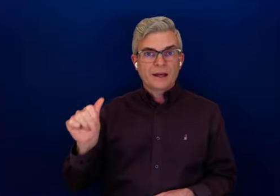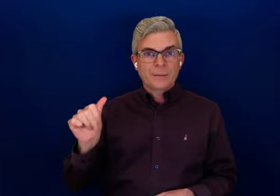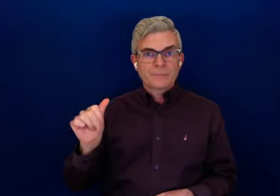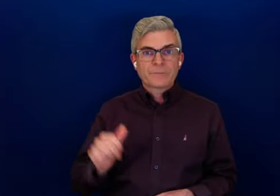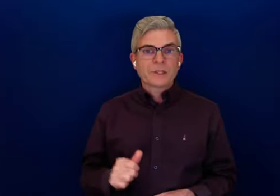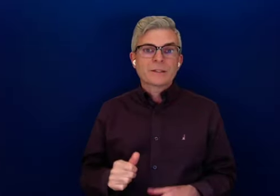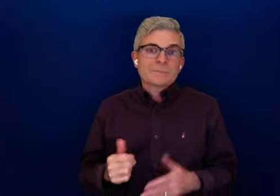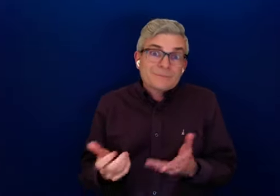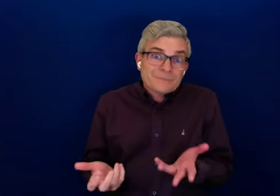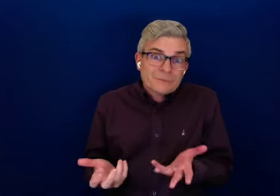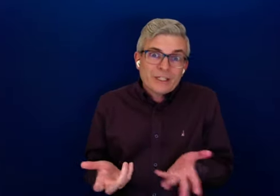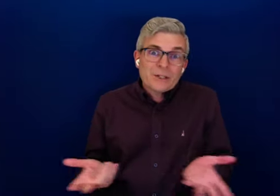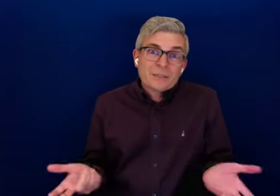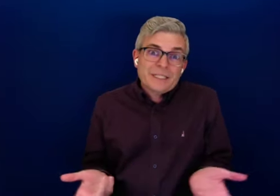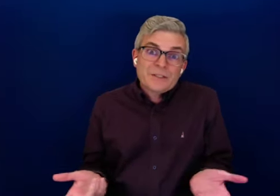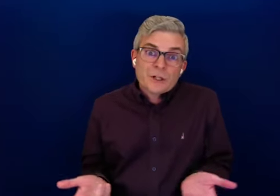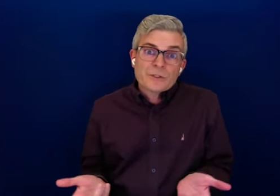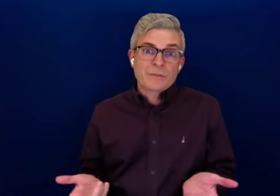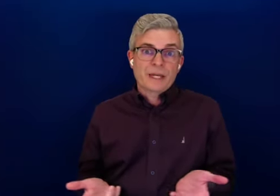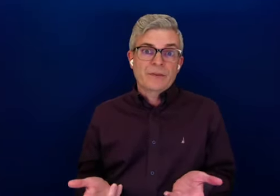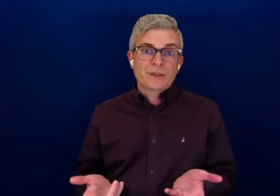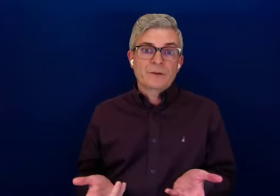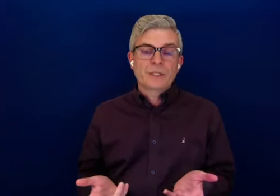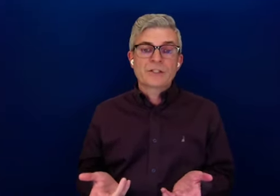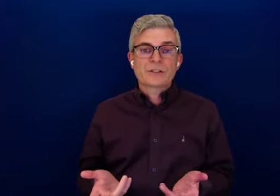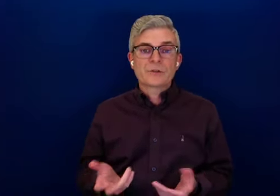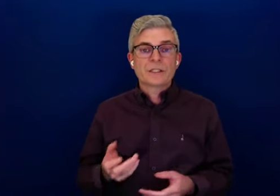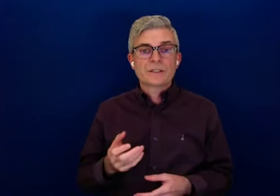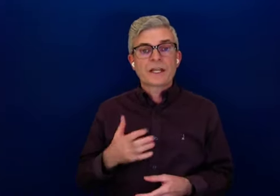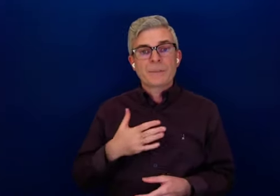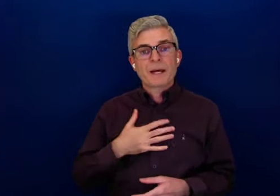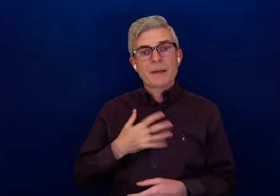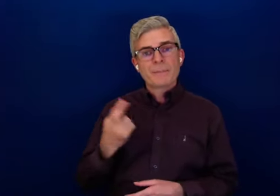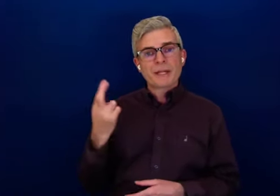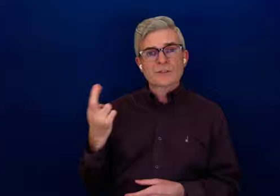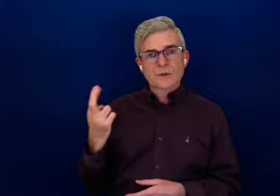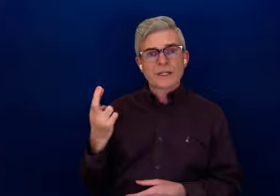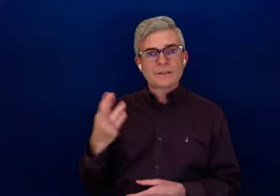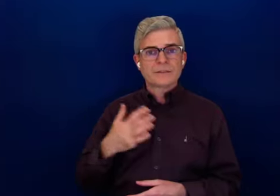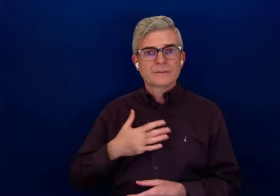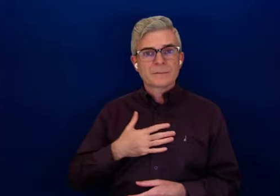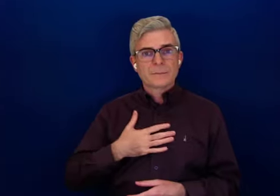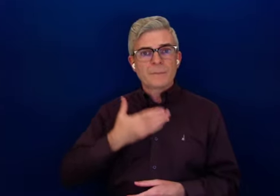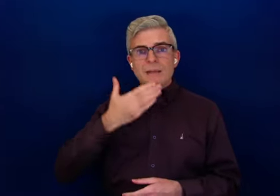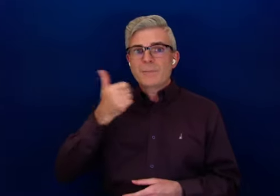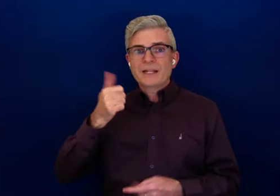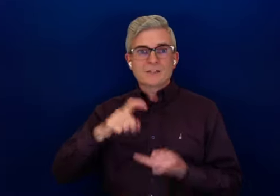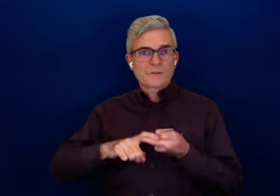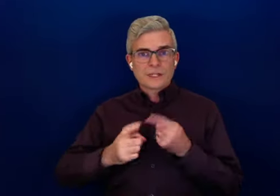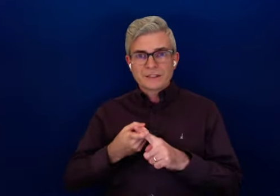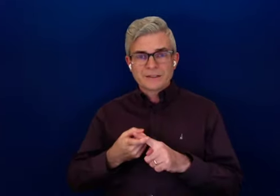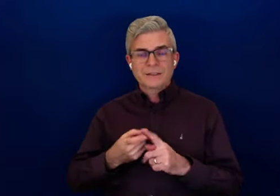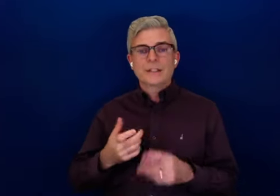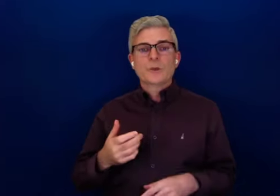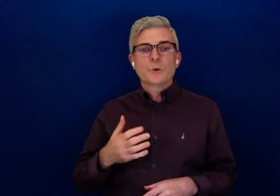Samantha. We don't need to know Samantha. You can say my best friend, or